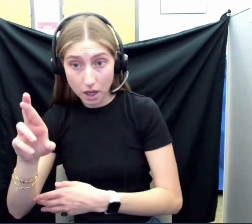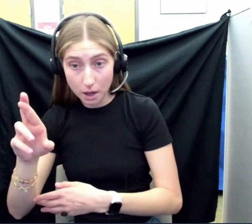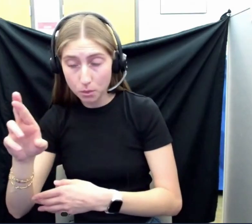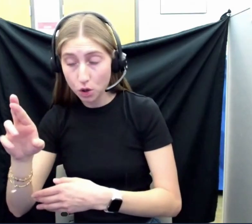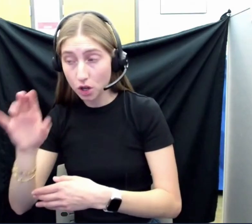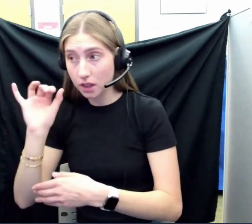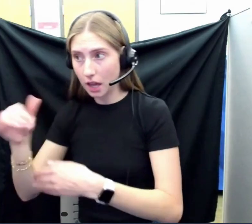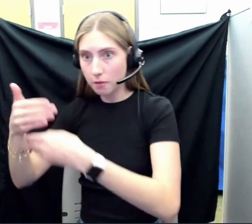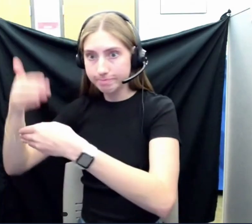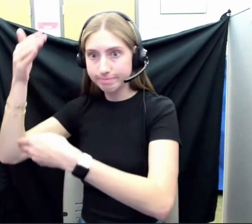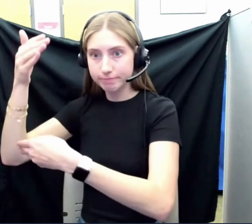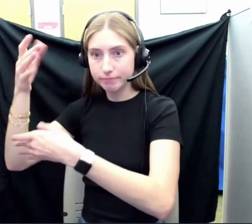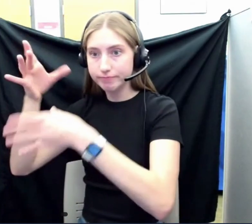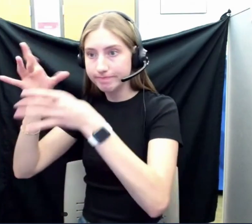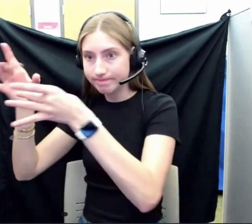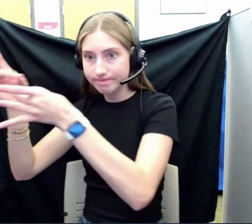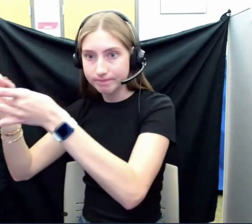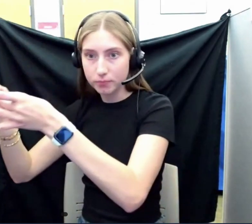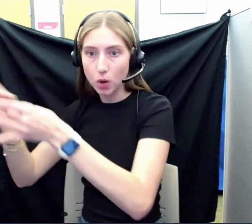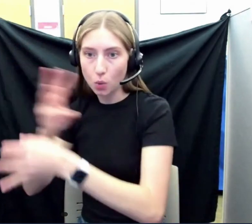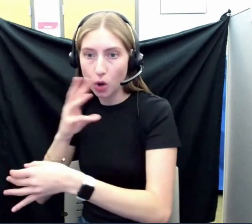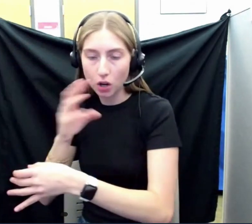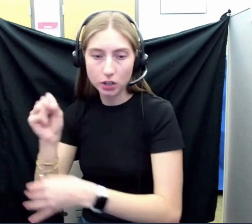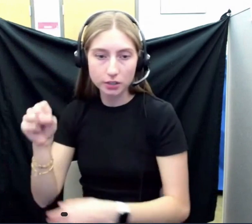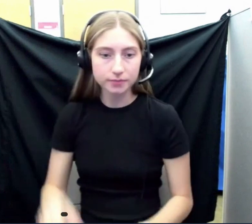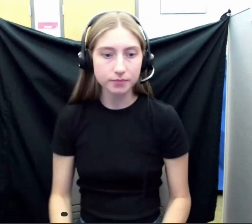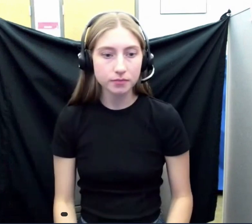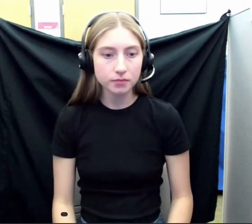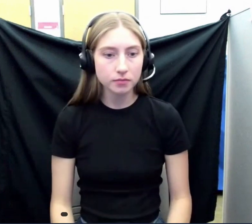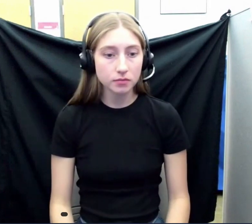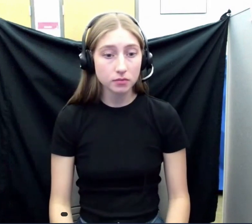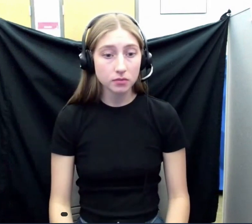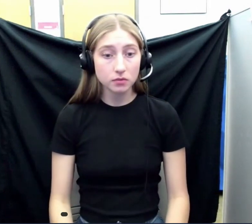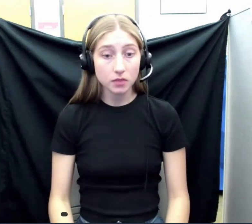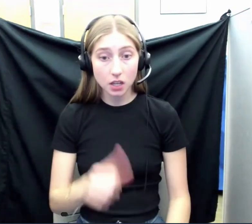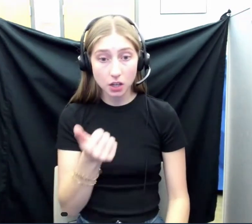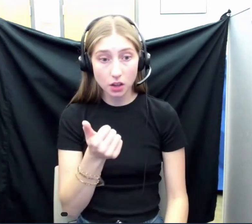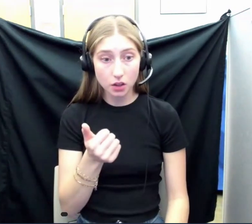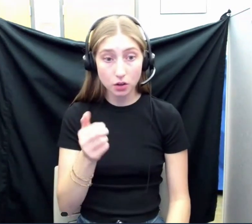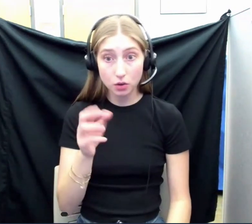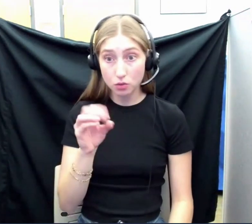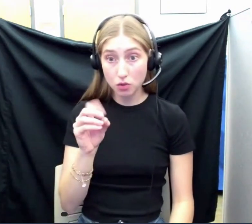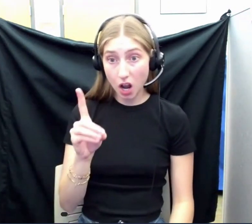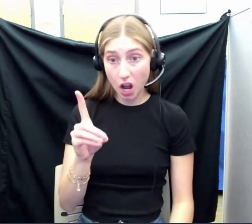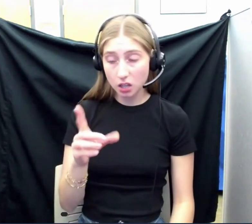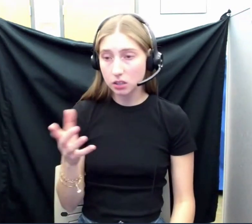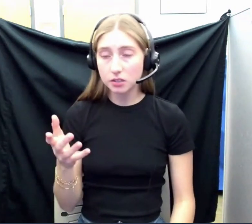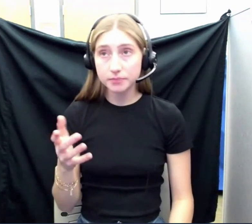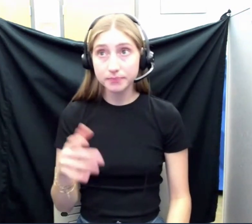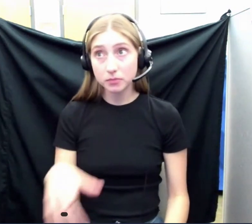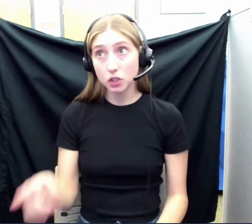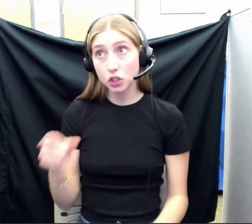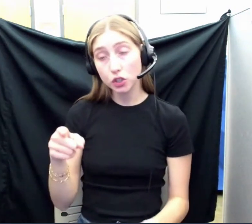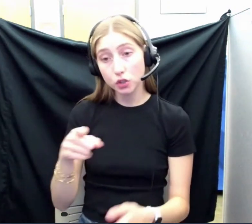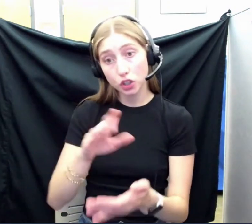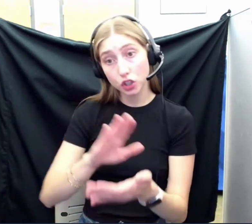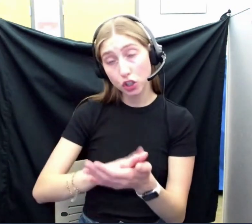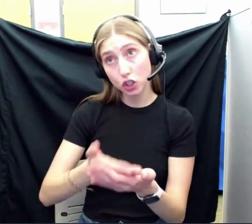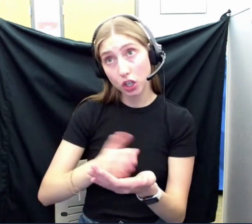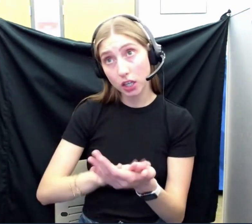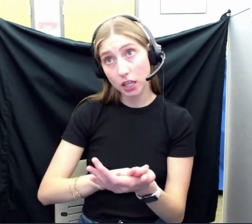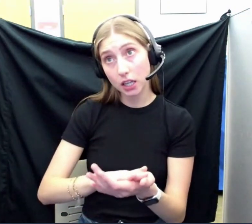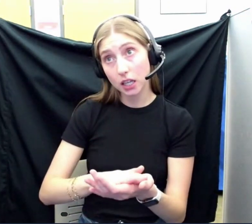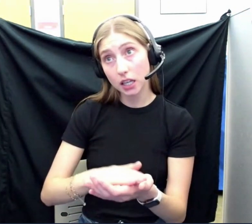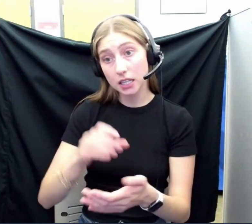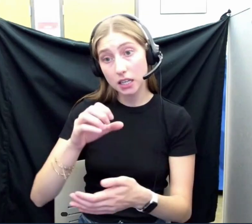one. Rod? Like when you're cooking and the steam from the pan hits the lid. Okay, that's one. If